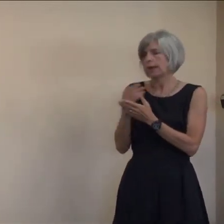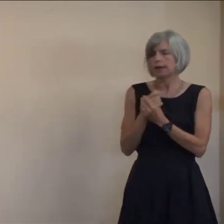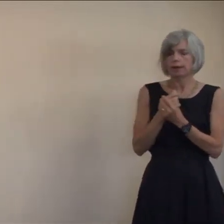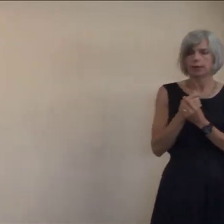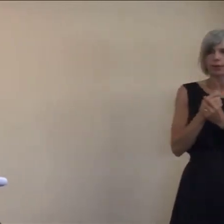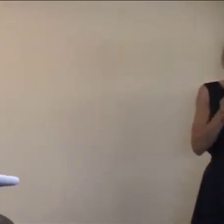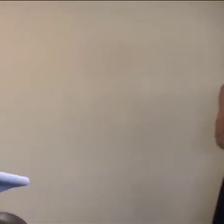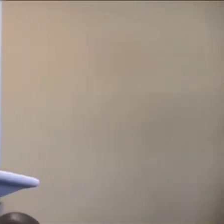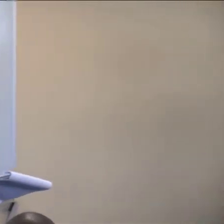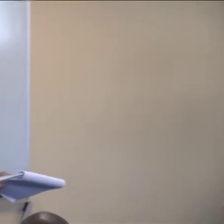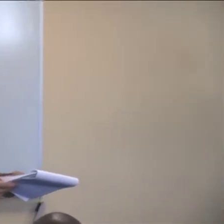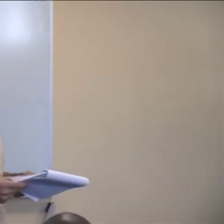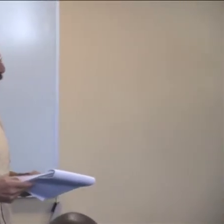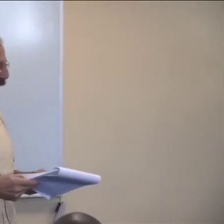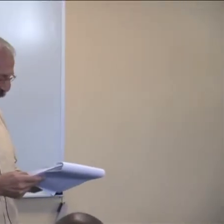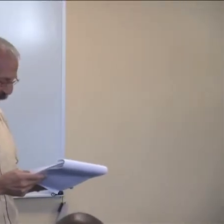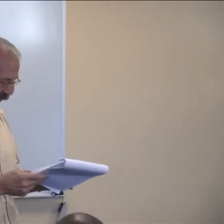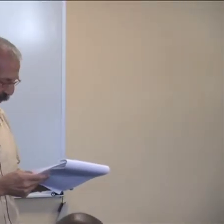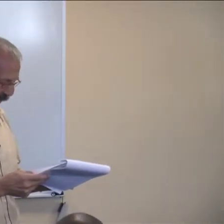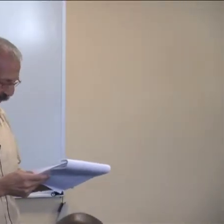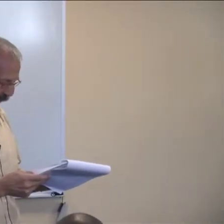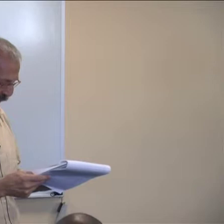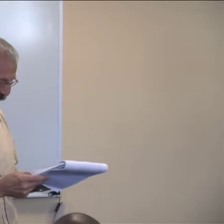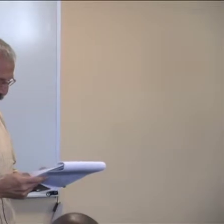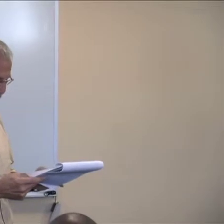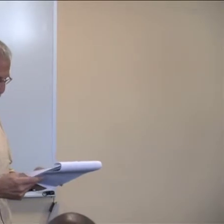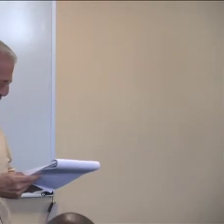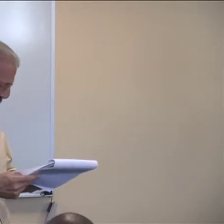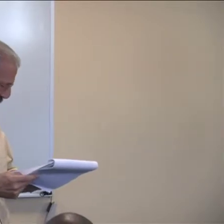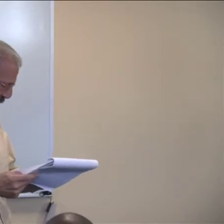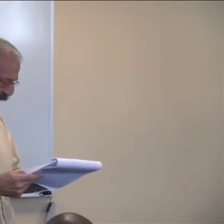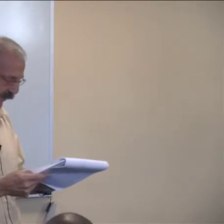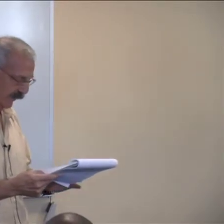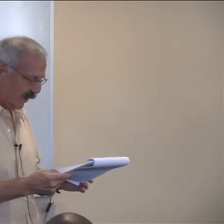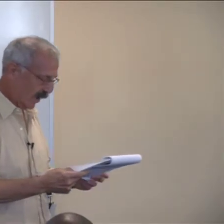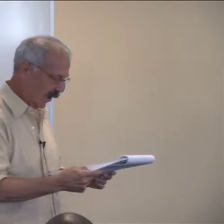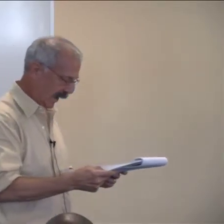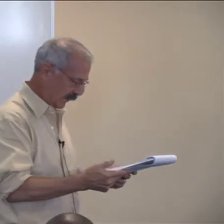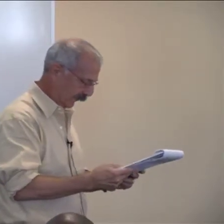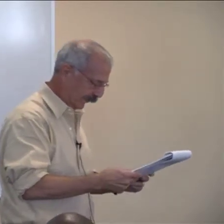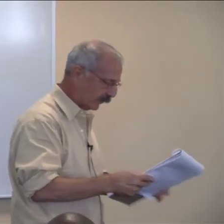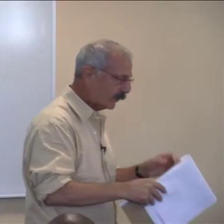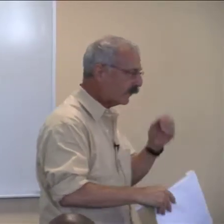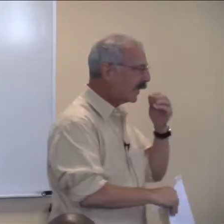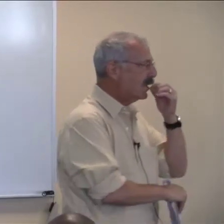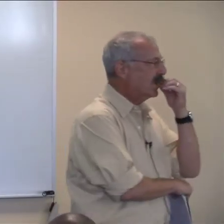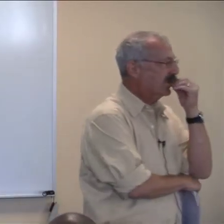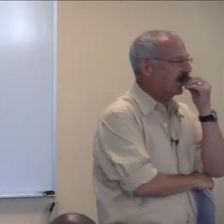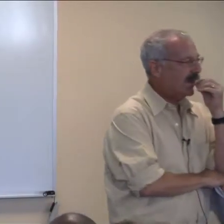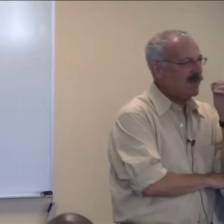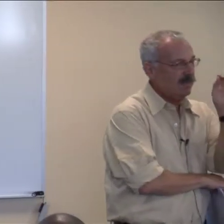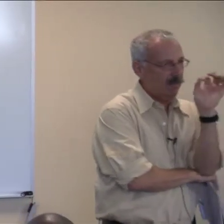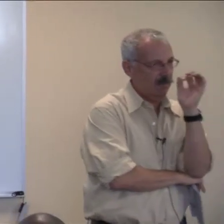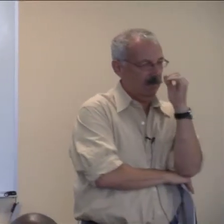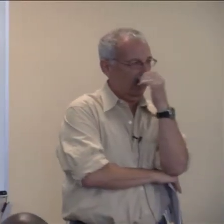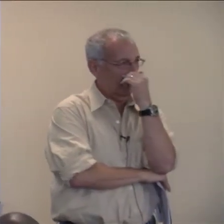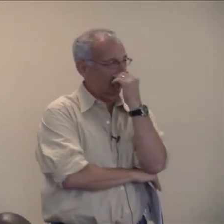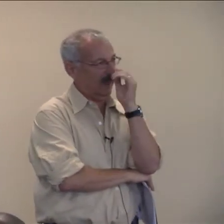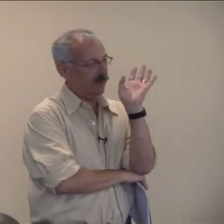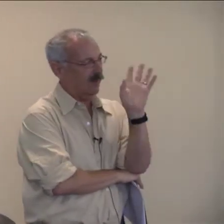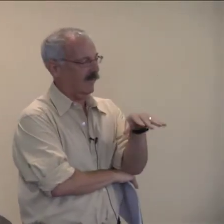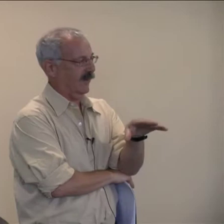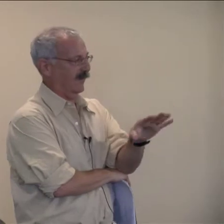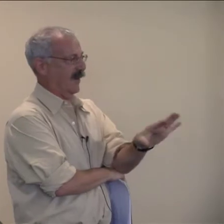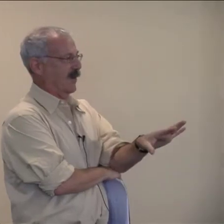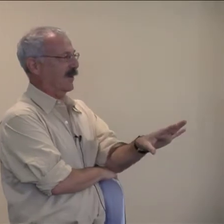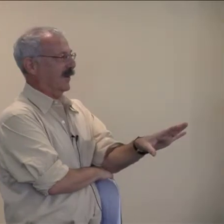that gets forgotten, it gets forgiven. It becomes part of the living inheritance. Okay, so